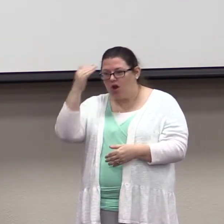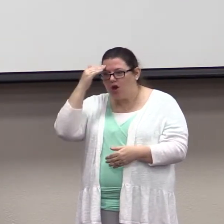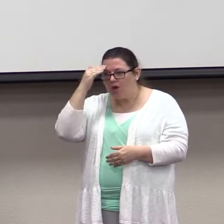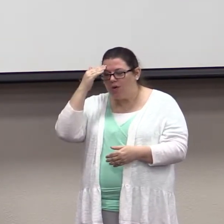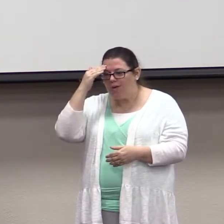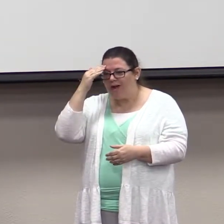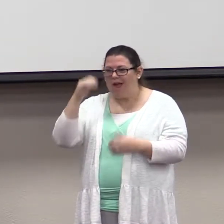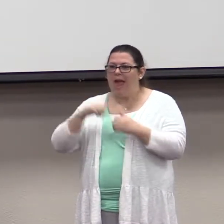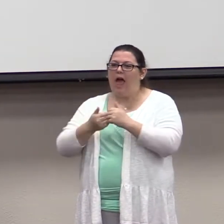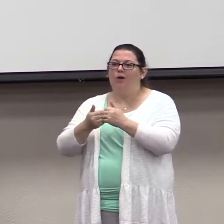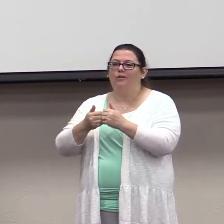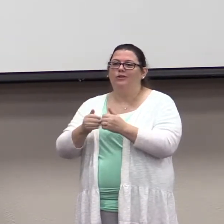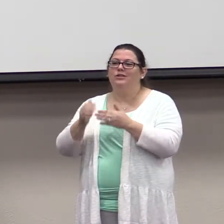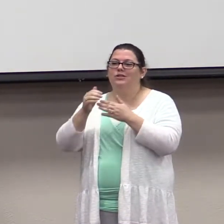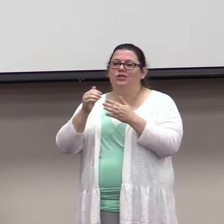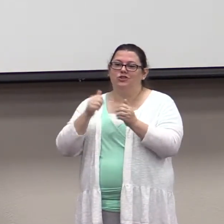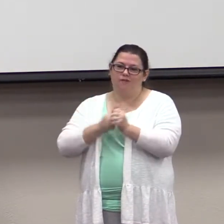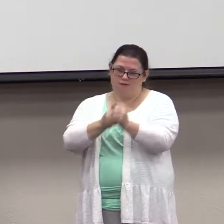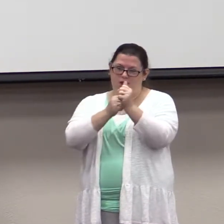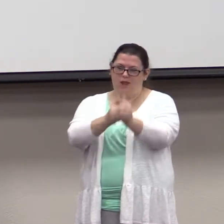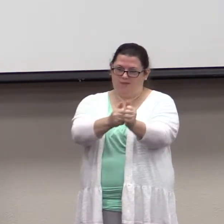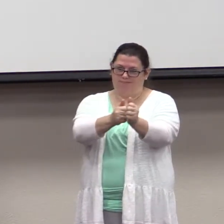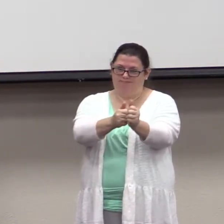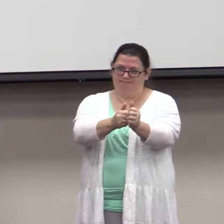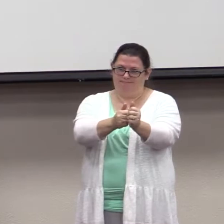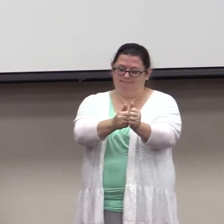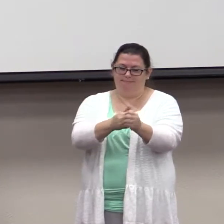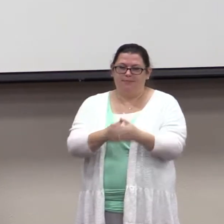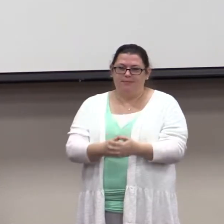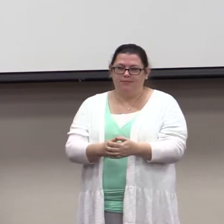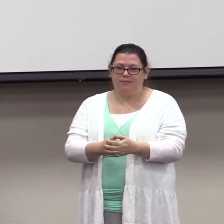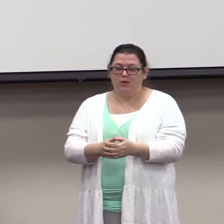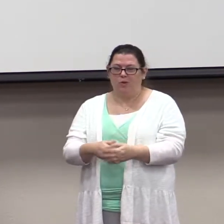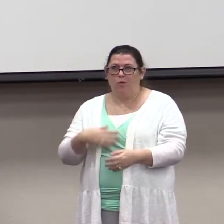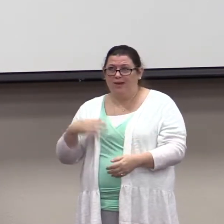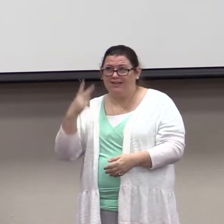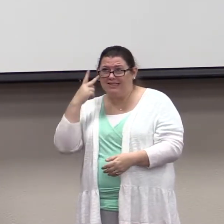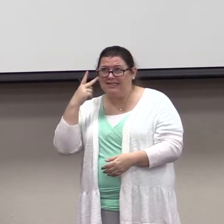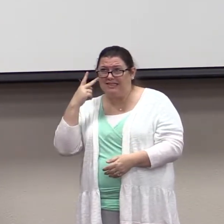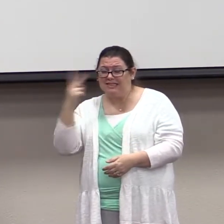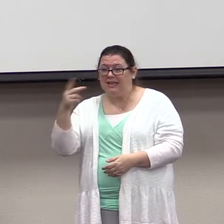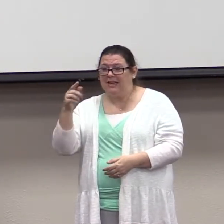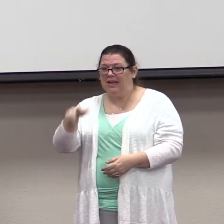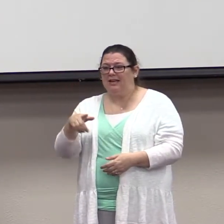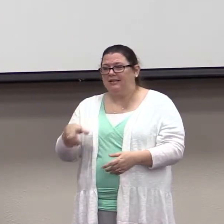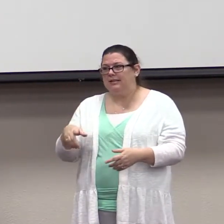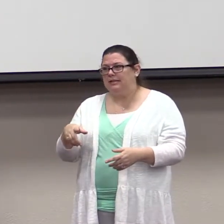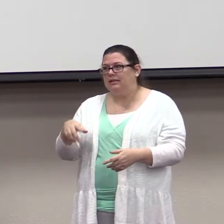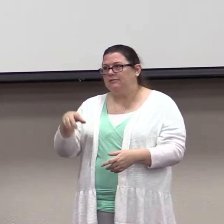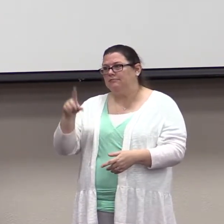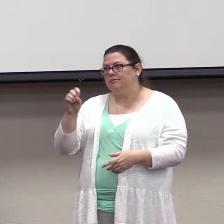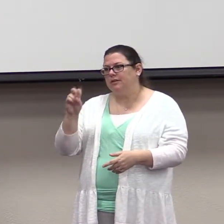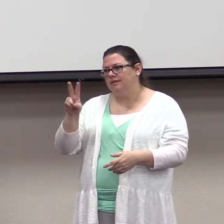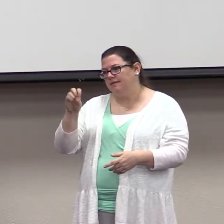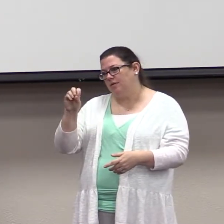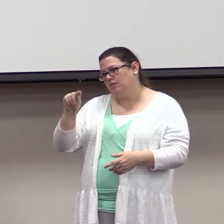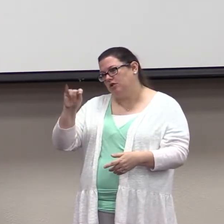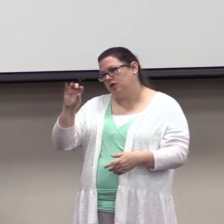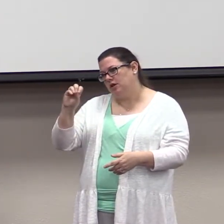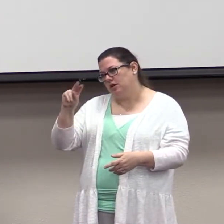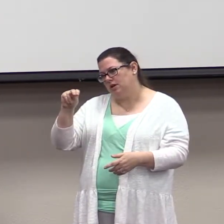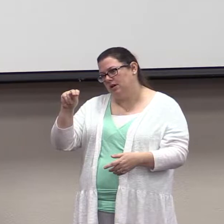their leaders. We can see his devotion to following Moses in Exodus 33:11, where it